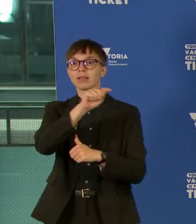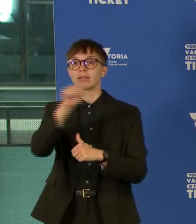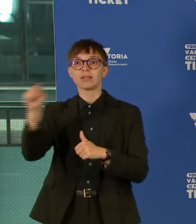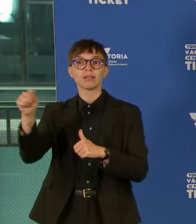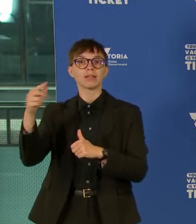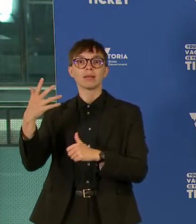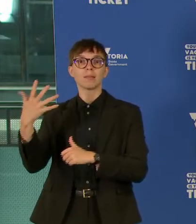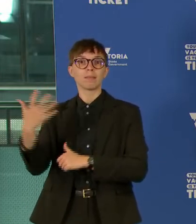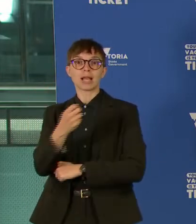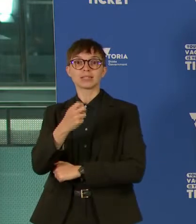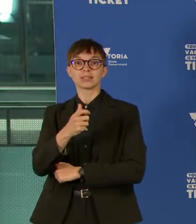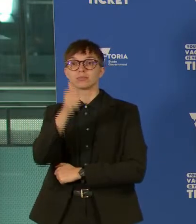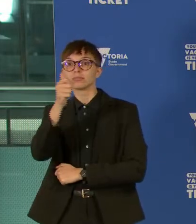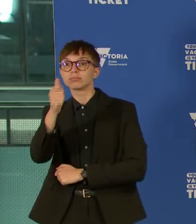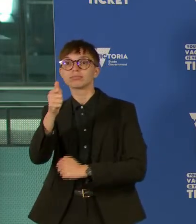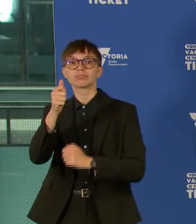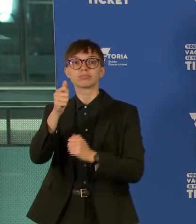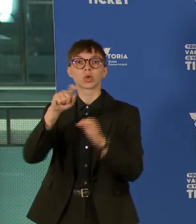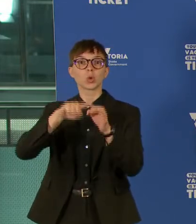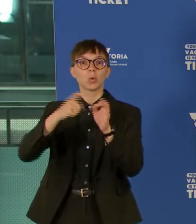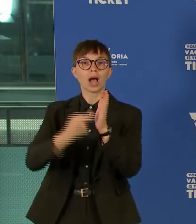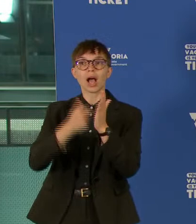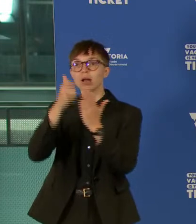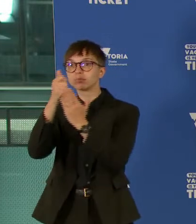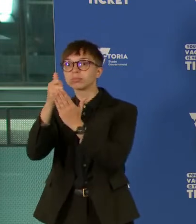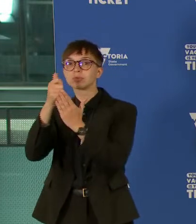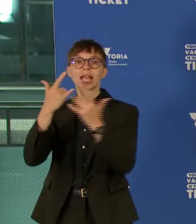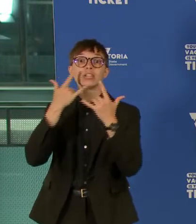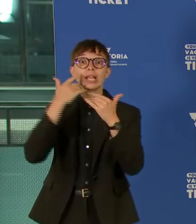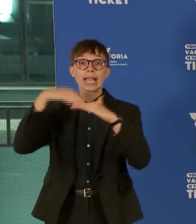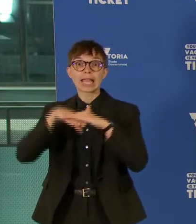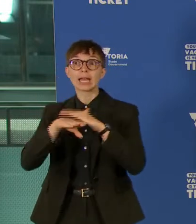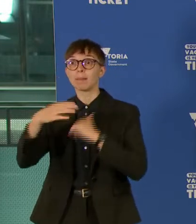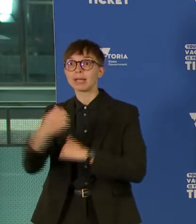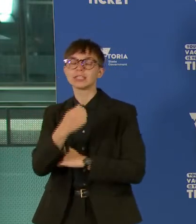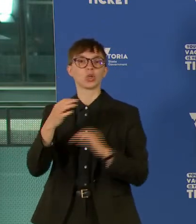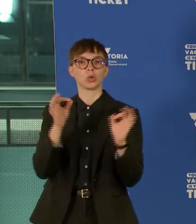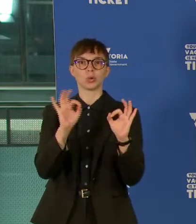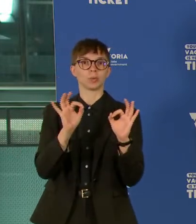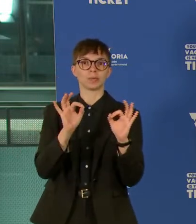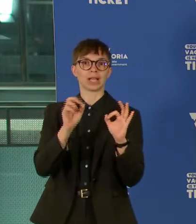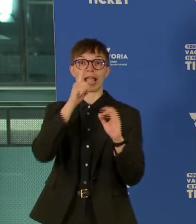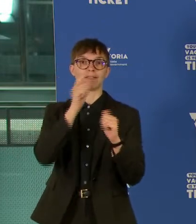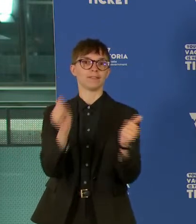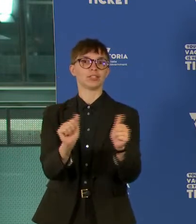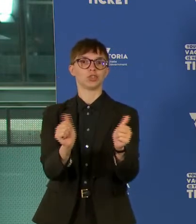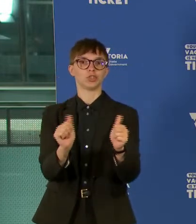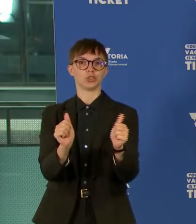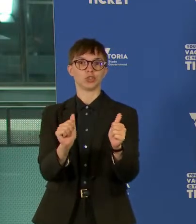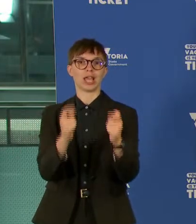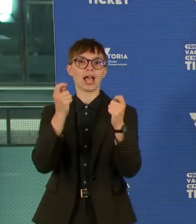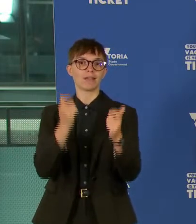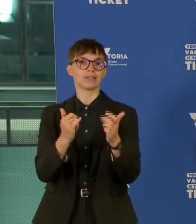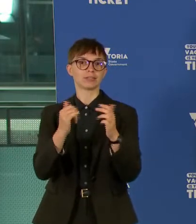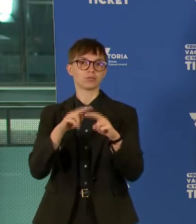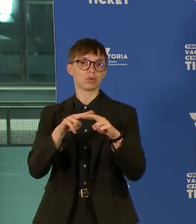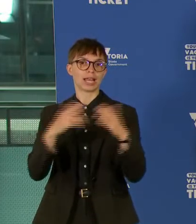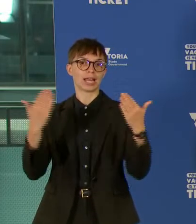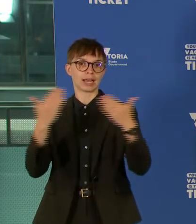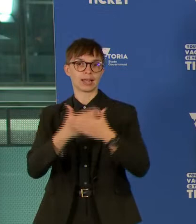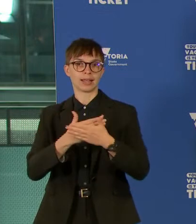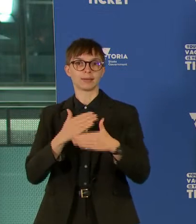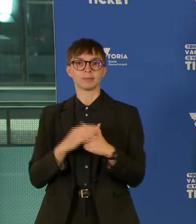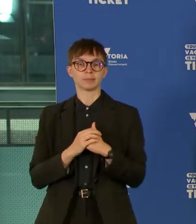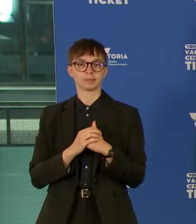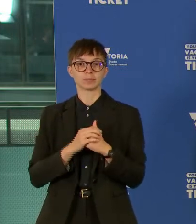end, and operators will not be required to maintain attendance records or maintain